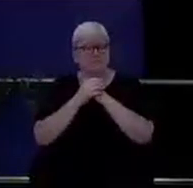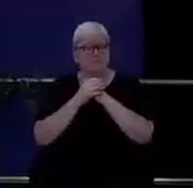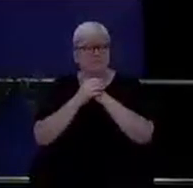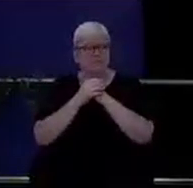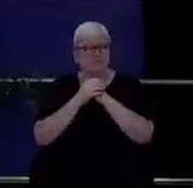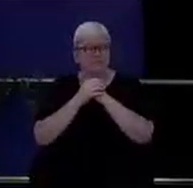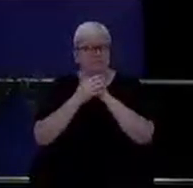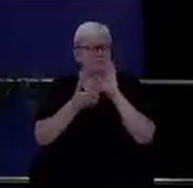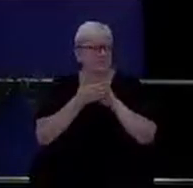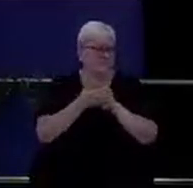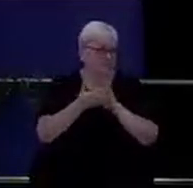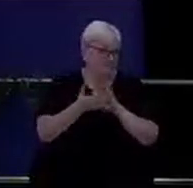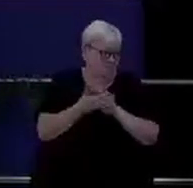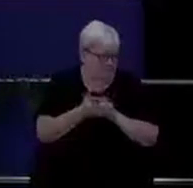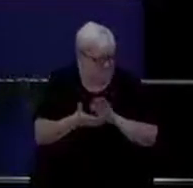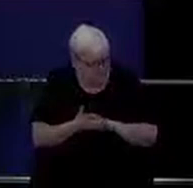Thank you very much.